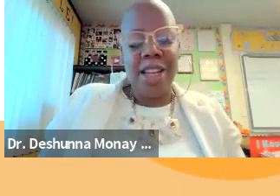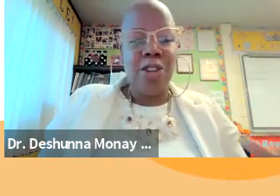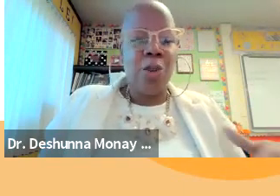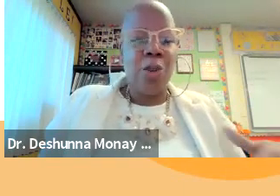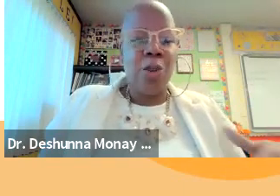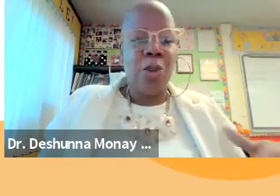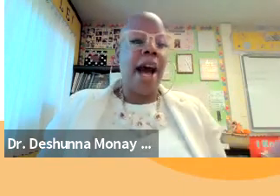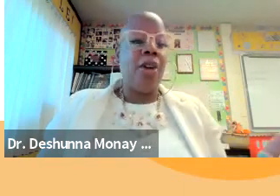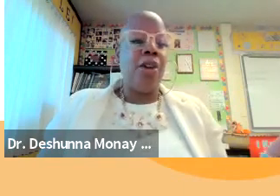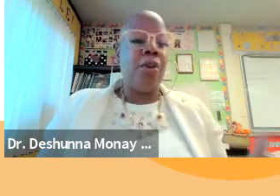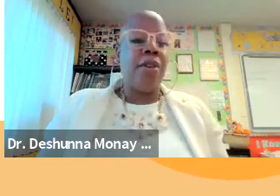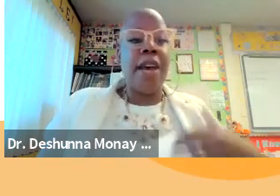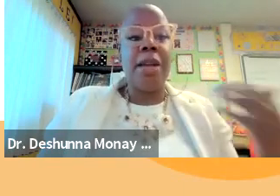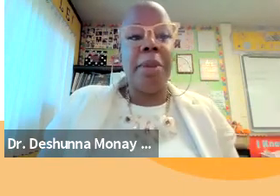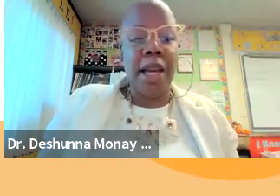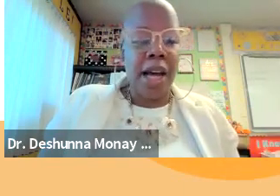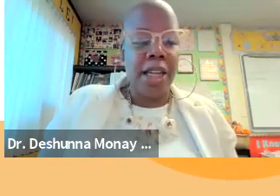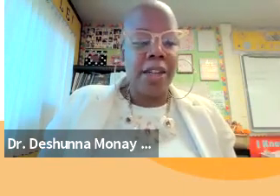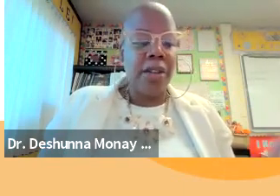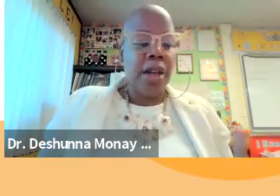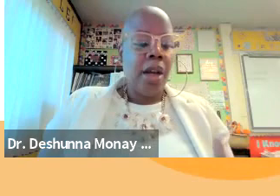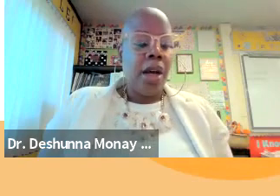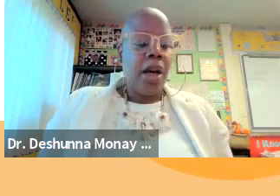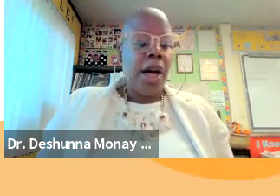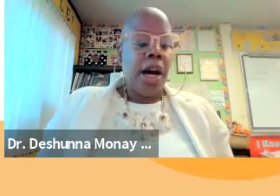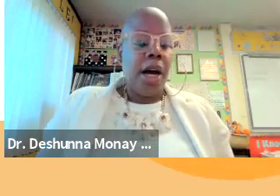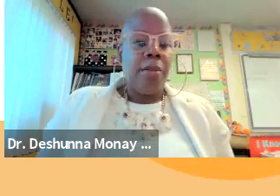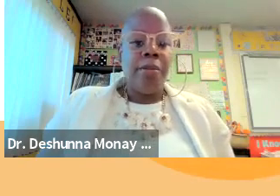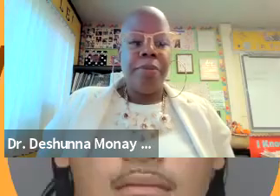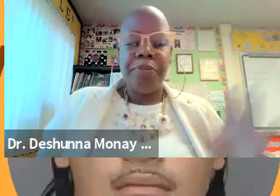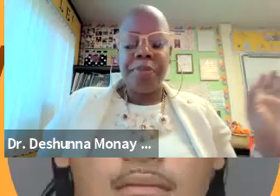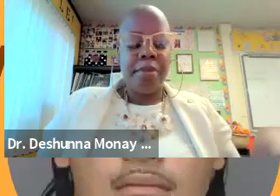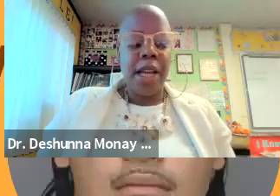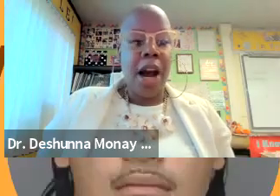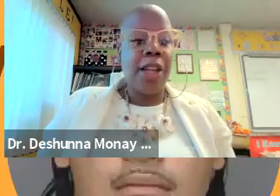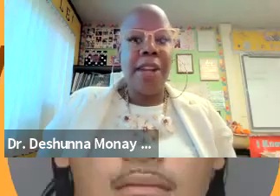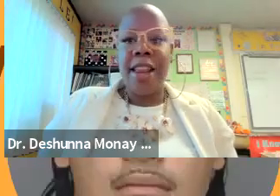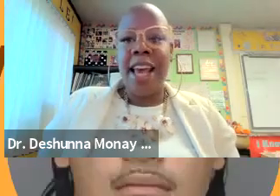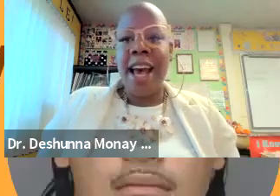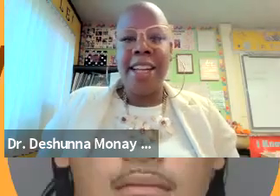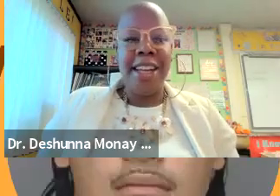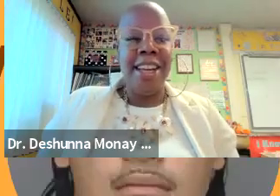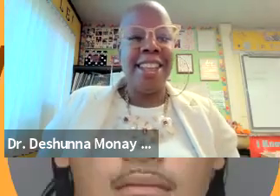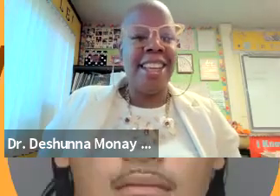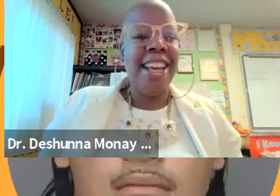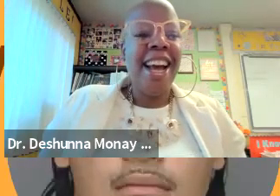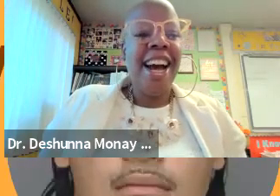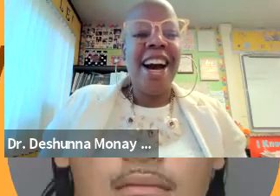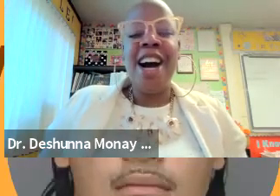in others. We should value developing others. And I'll leave it at that.